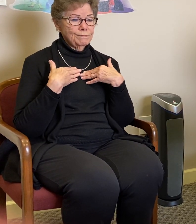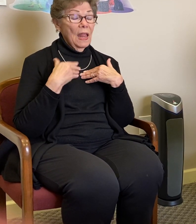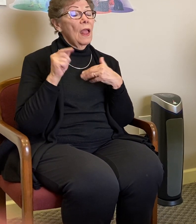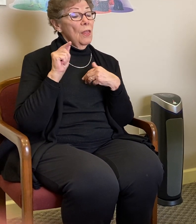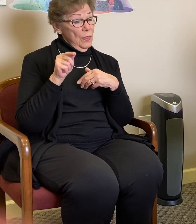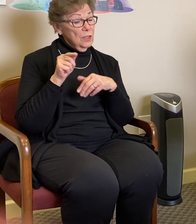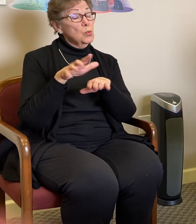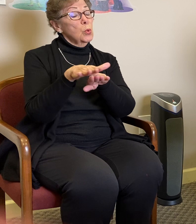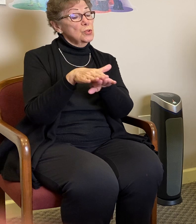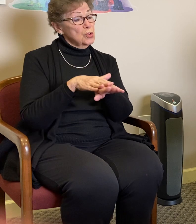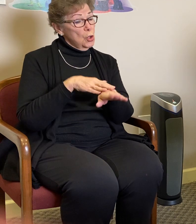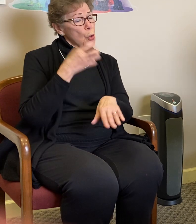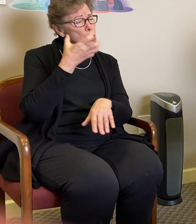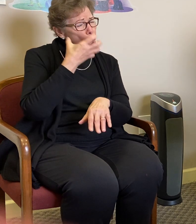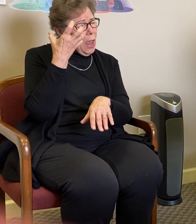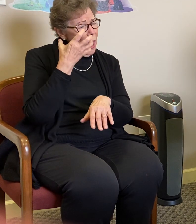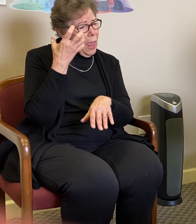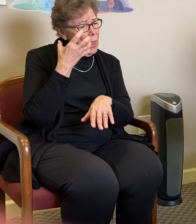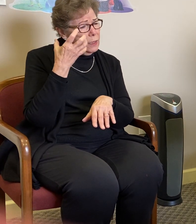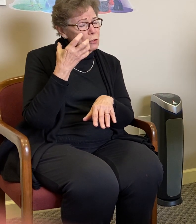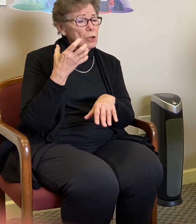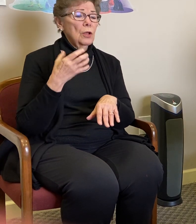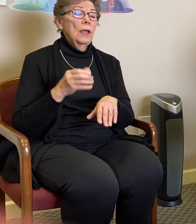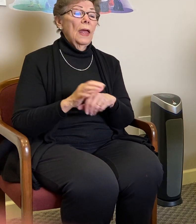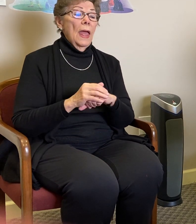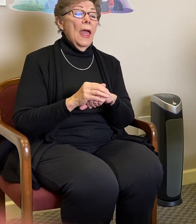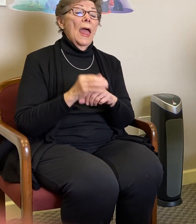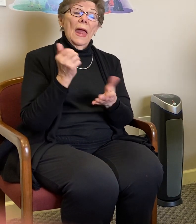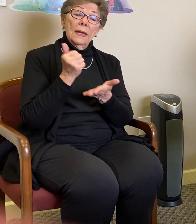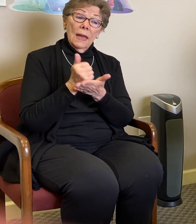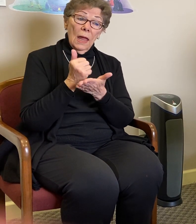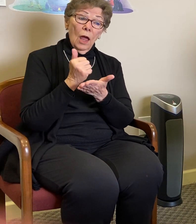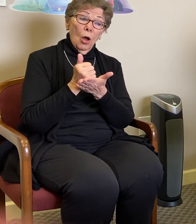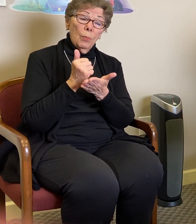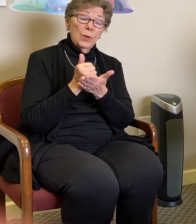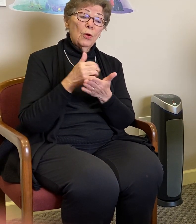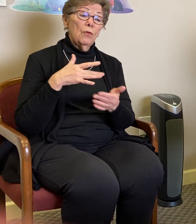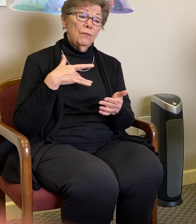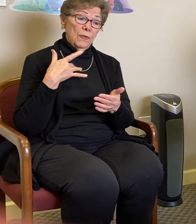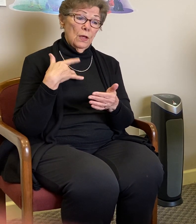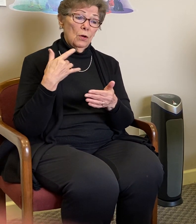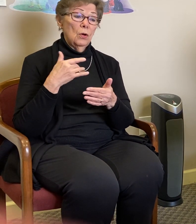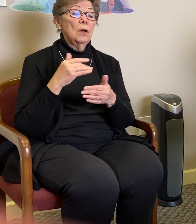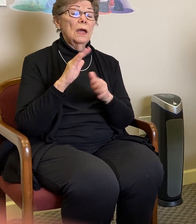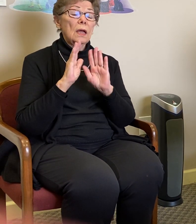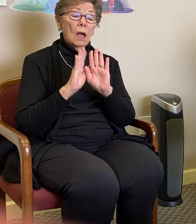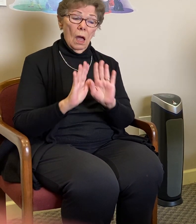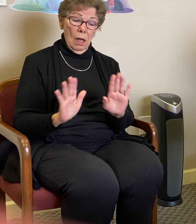your anger breathing down and help you feel calm.